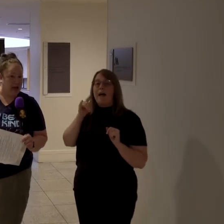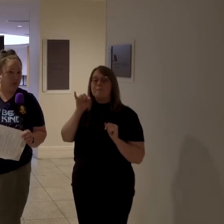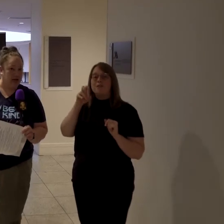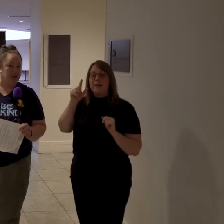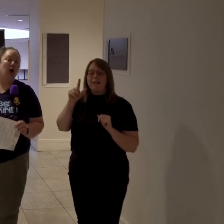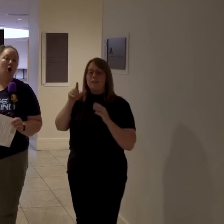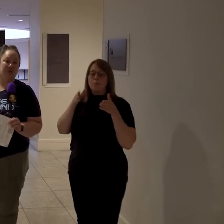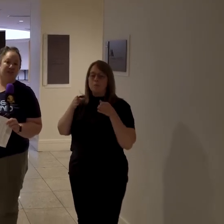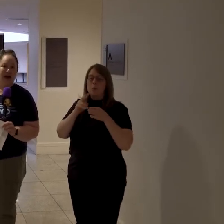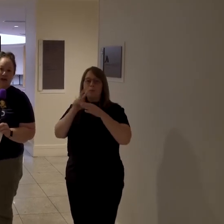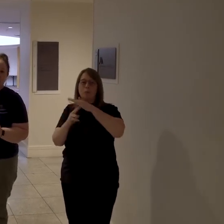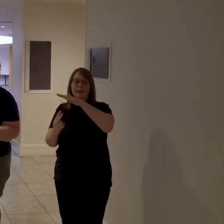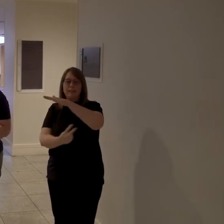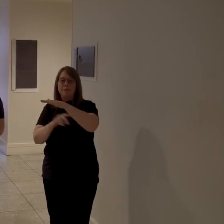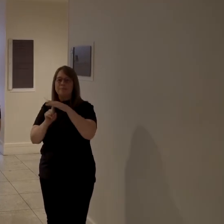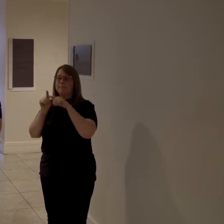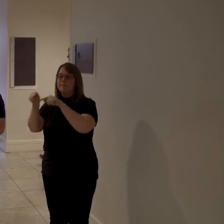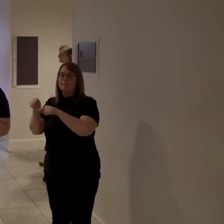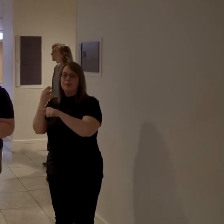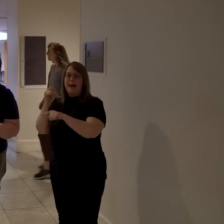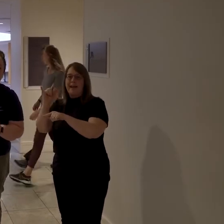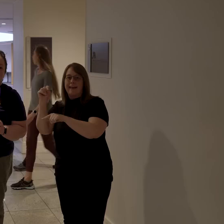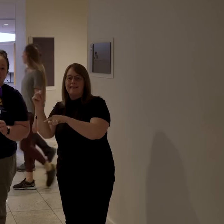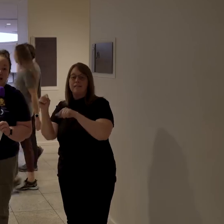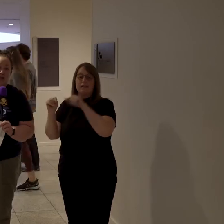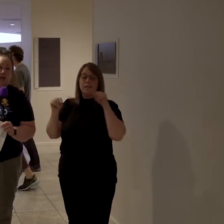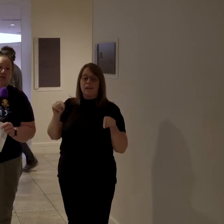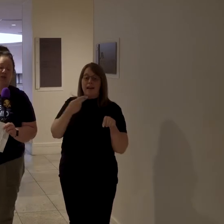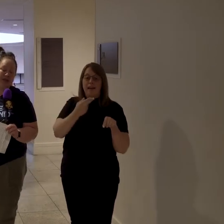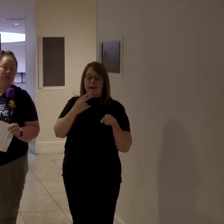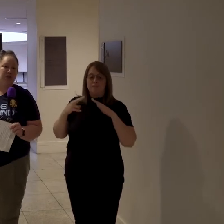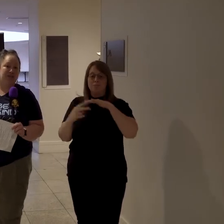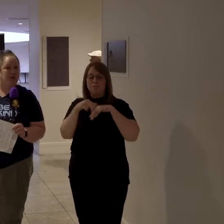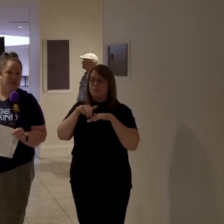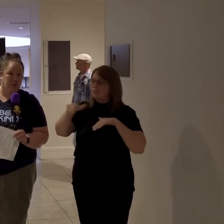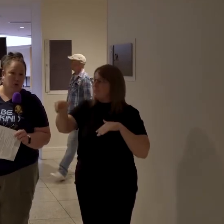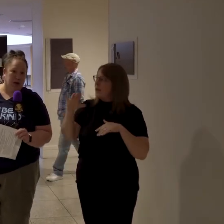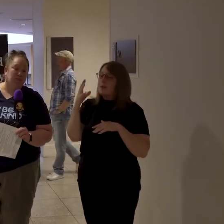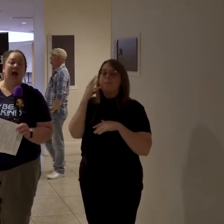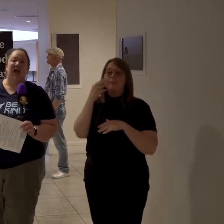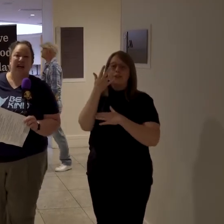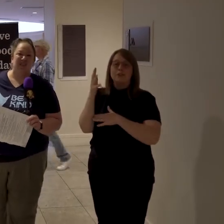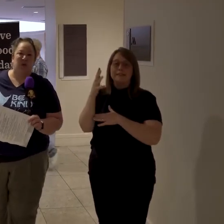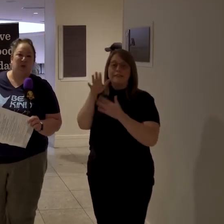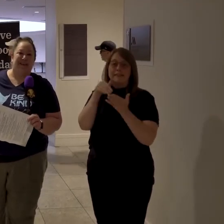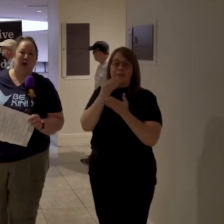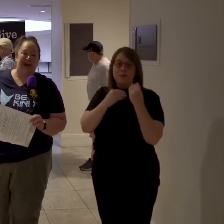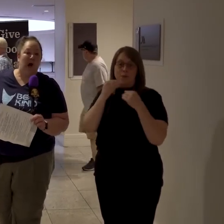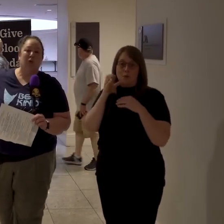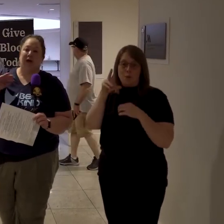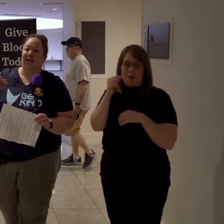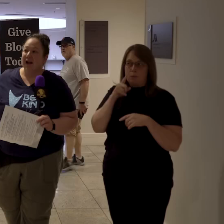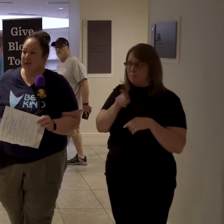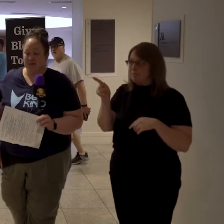or the Sky Bridge over to the Hyatt, and on this side is the habit trail to the Peachtree Center food court. That's the way we're going to